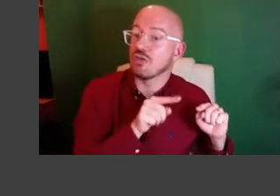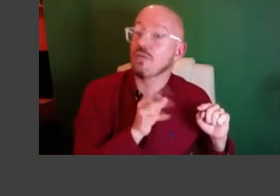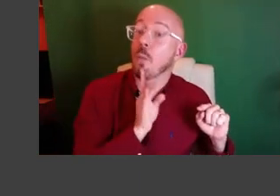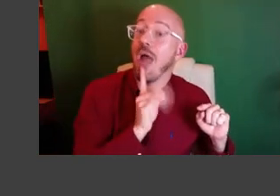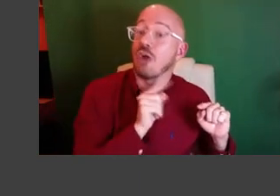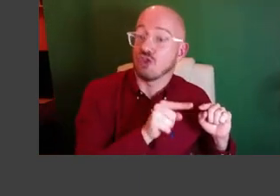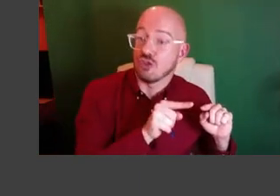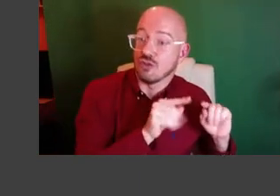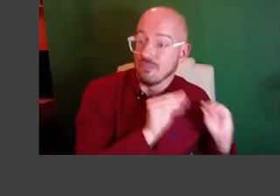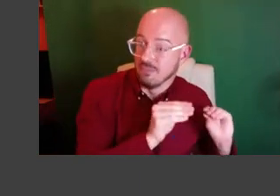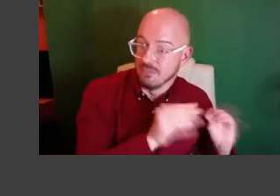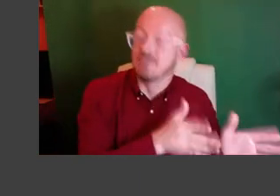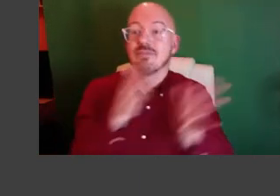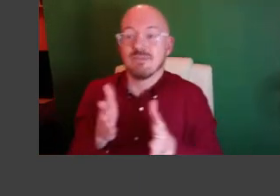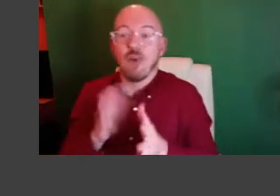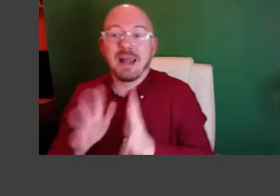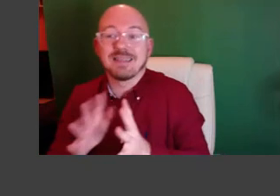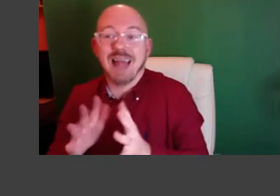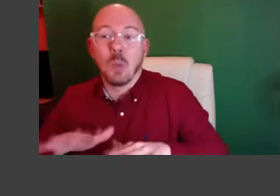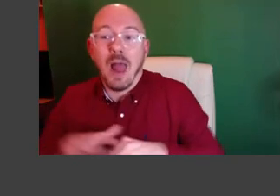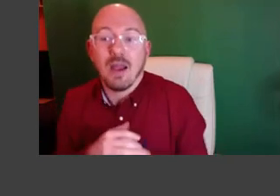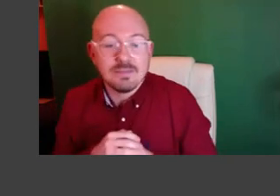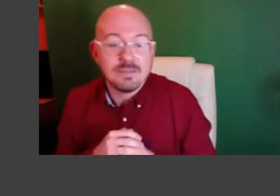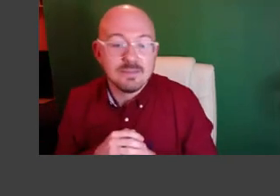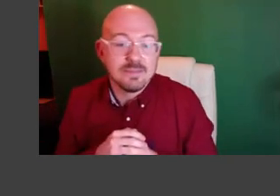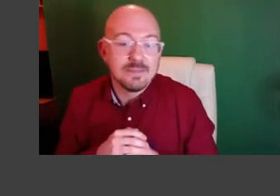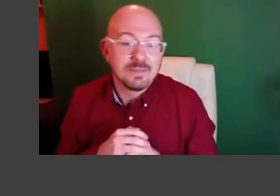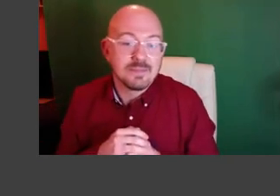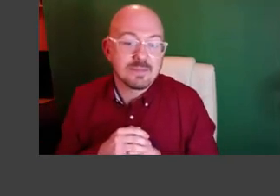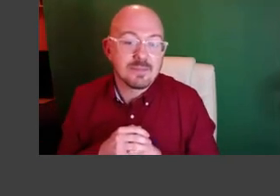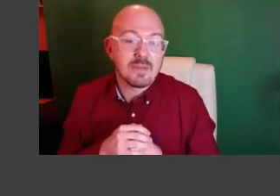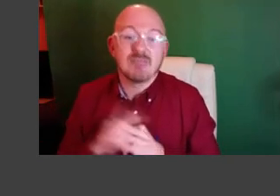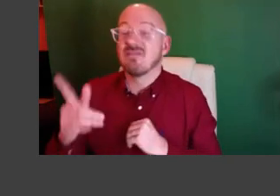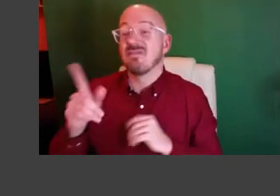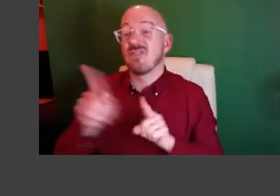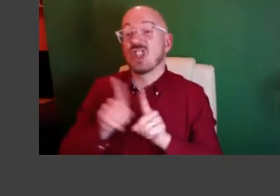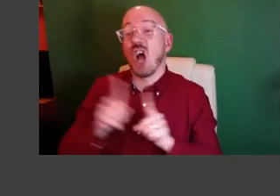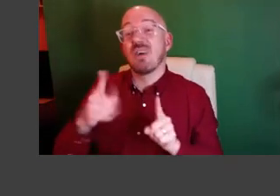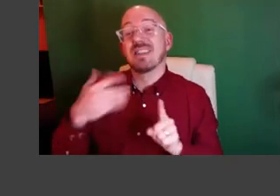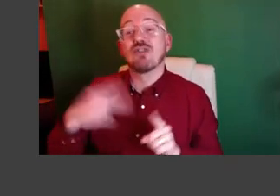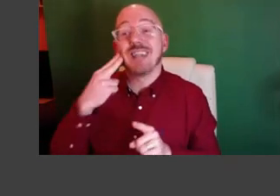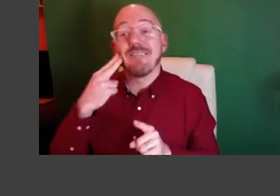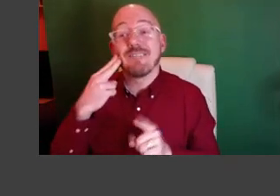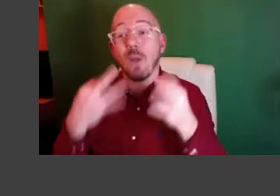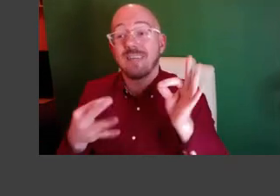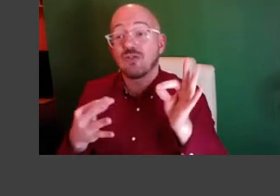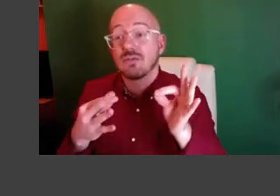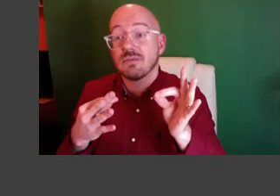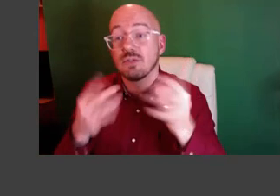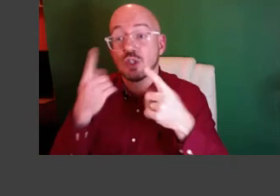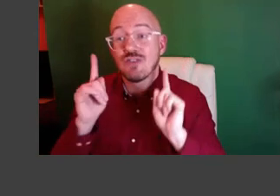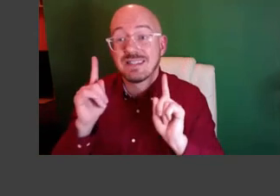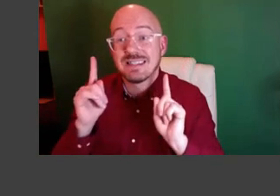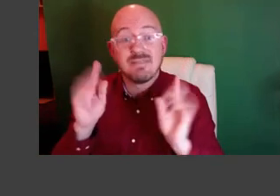speaking environments, both in schools and in bilingual Welsh English speaking universities, we don't have the equivalents in